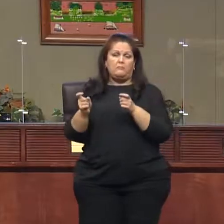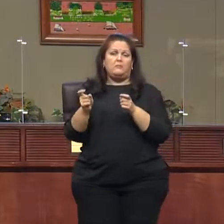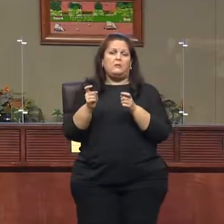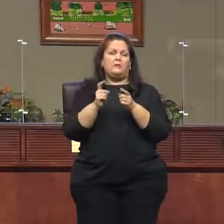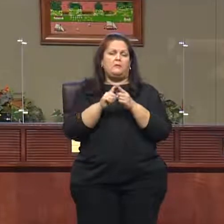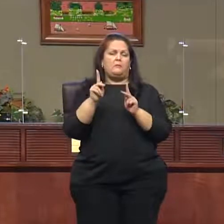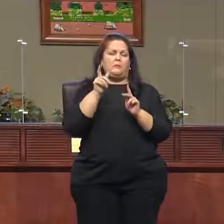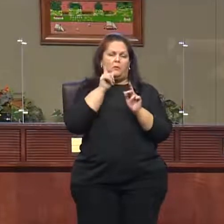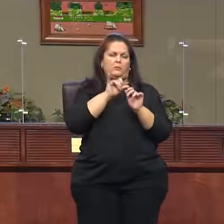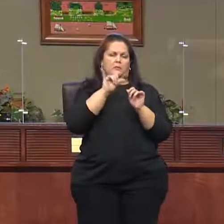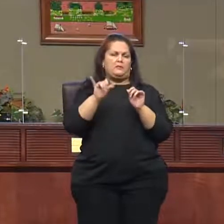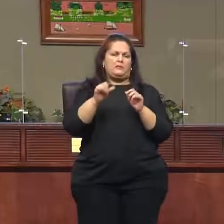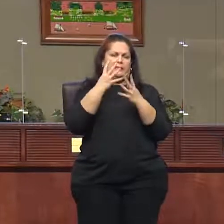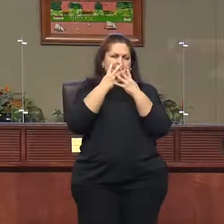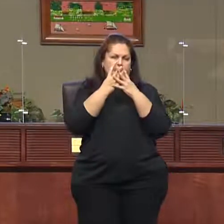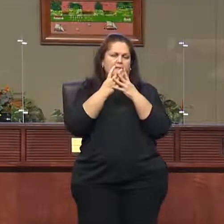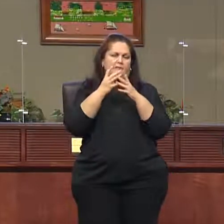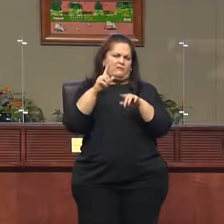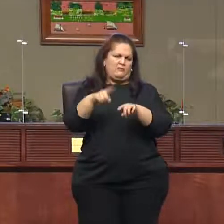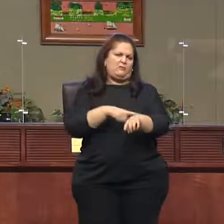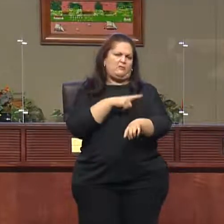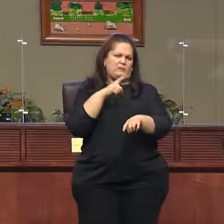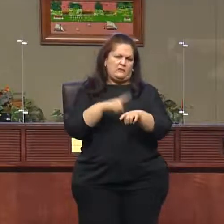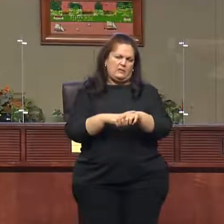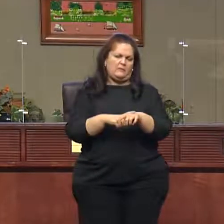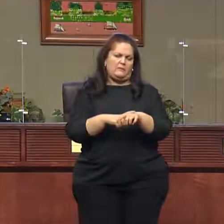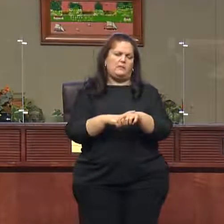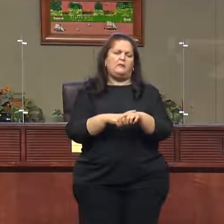the jail long-term and do not